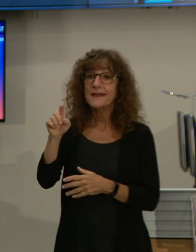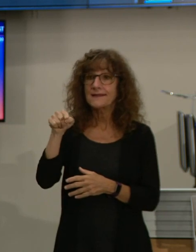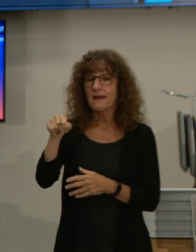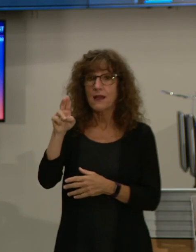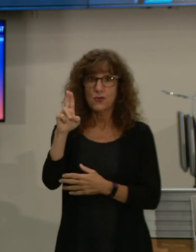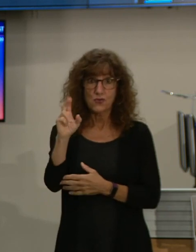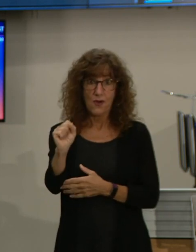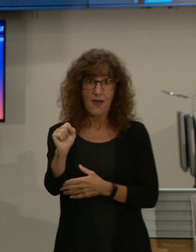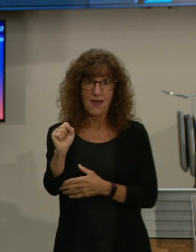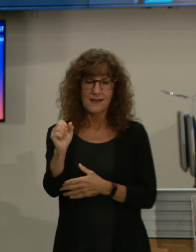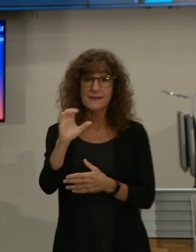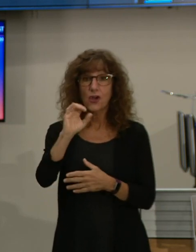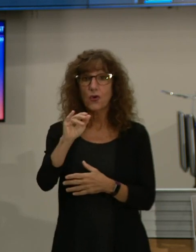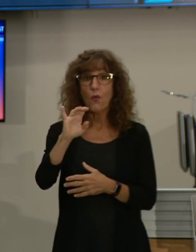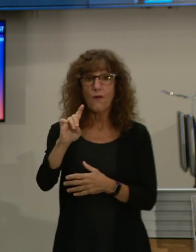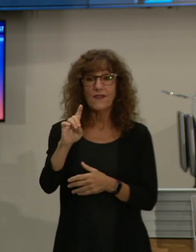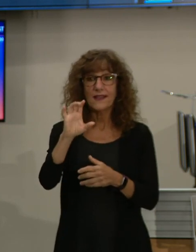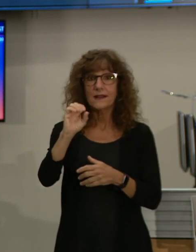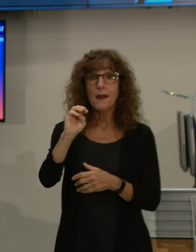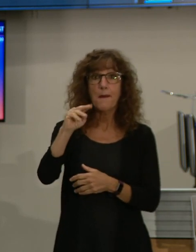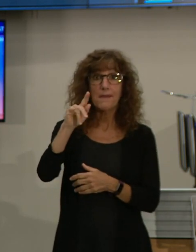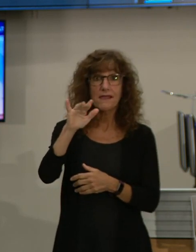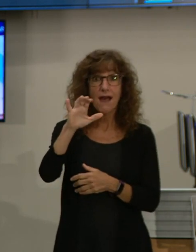covidcompliance@co.pg.md.us. Again, that is